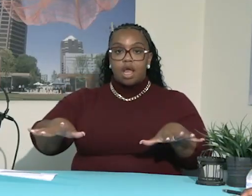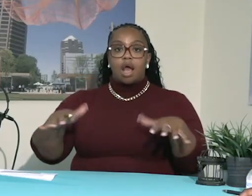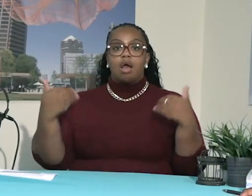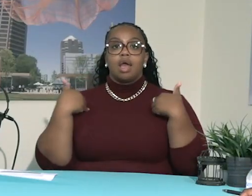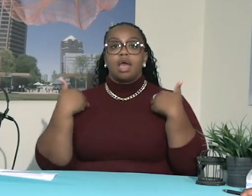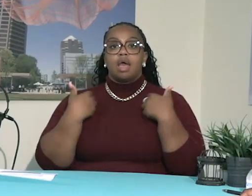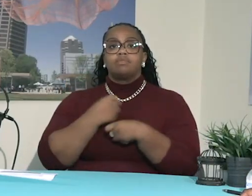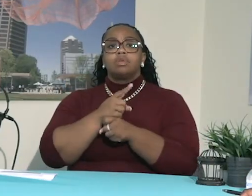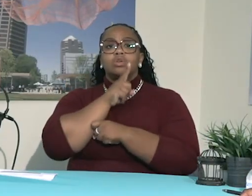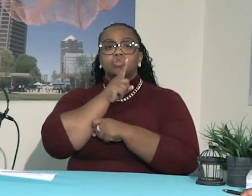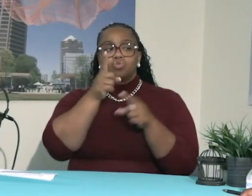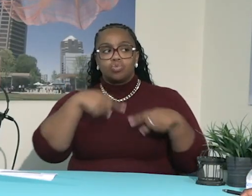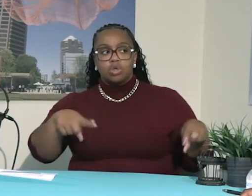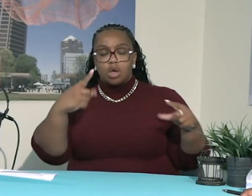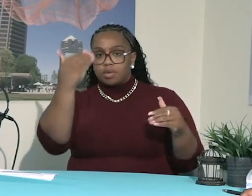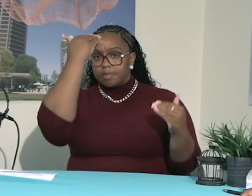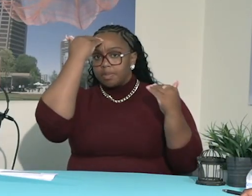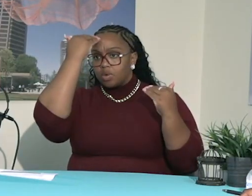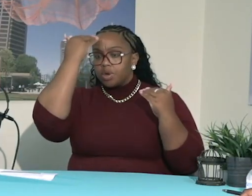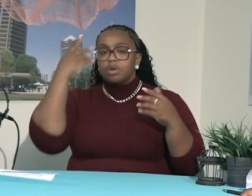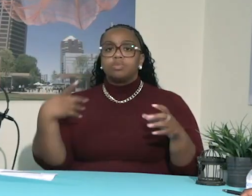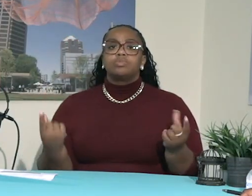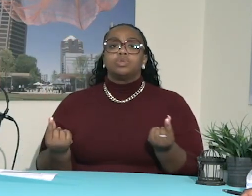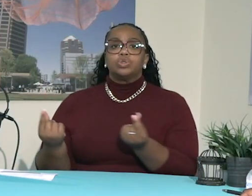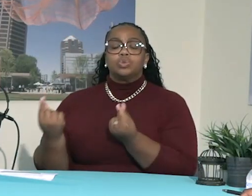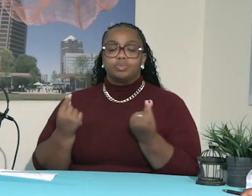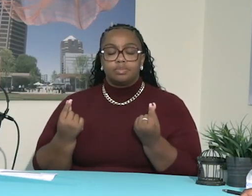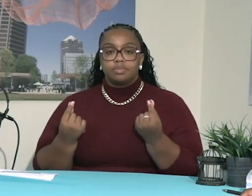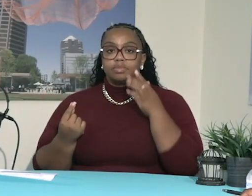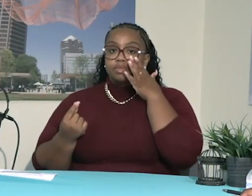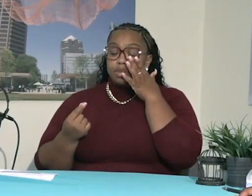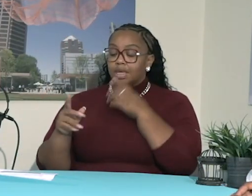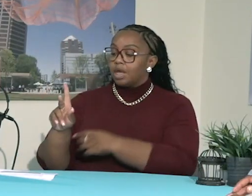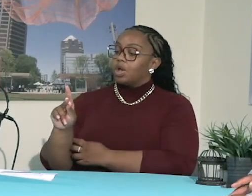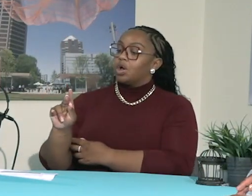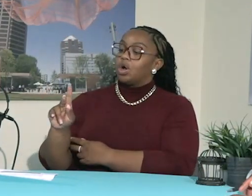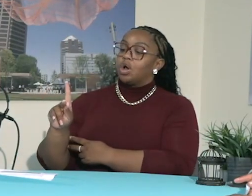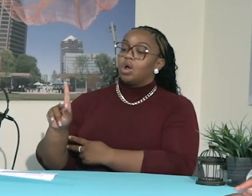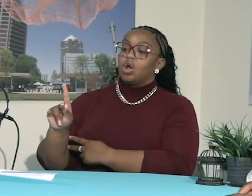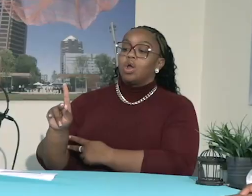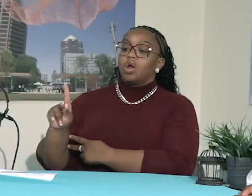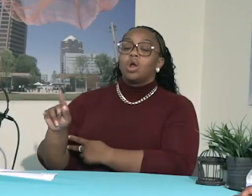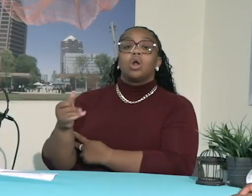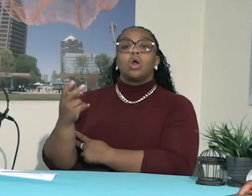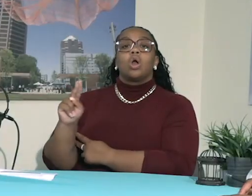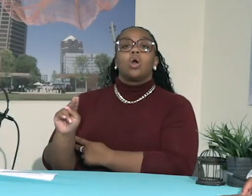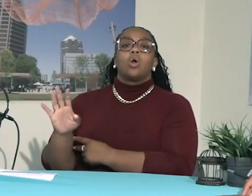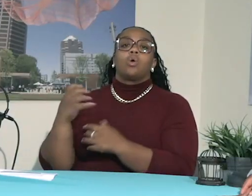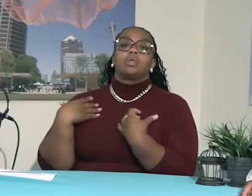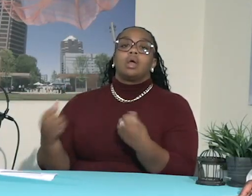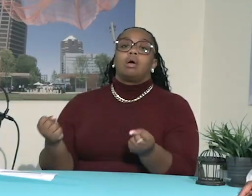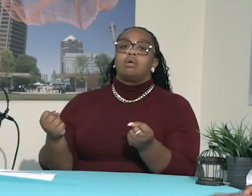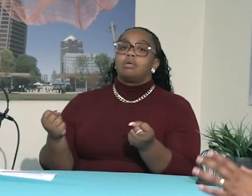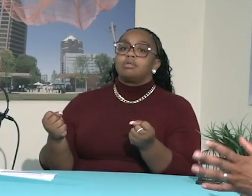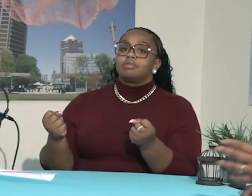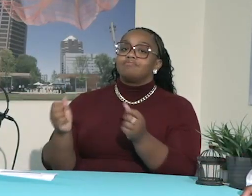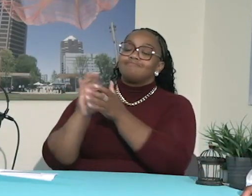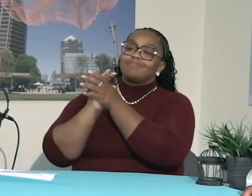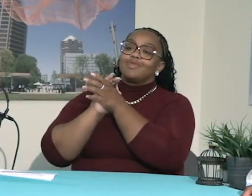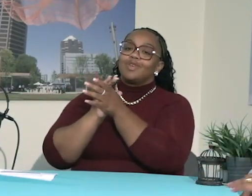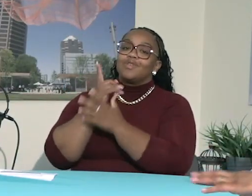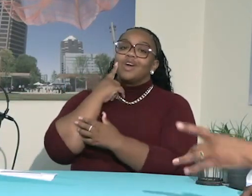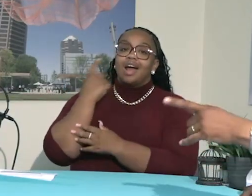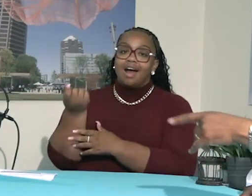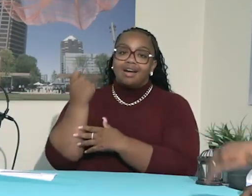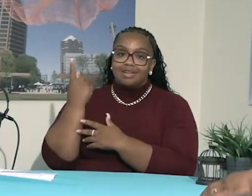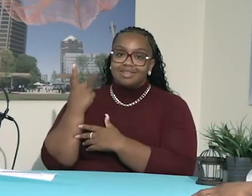so I'm hoping that that's another area. But Cone Health, all I can say is kudos to them for understanding the importance of the work that I'm doing. My wife is a midwife